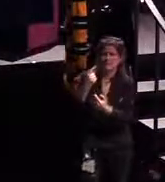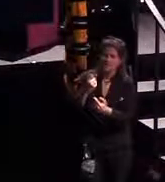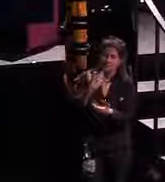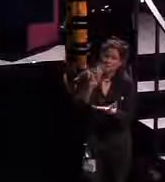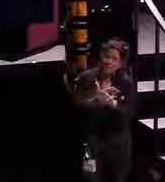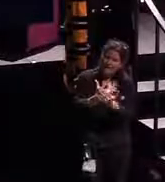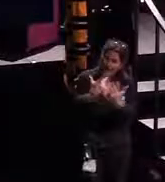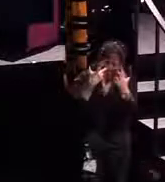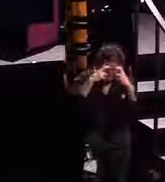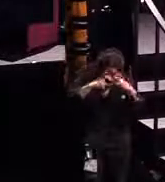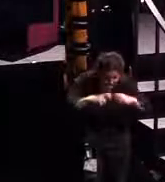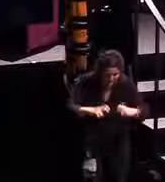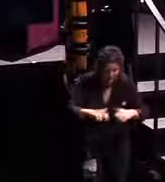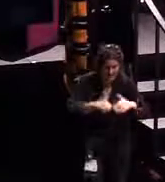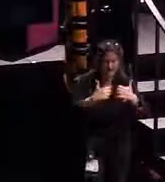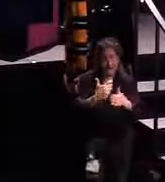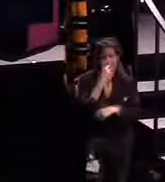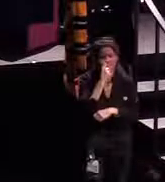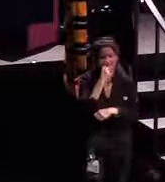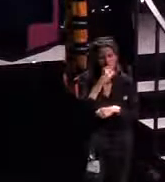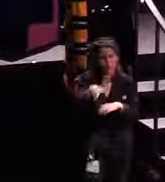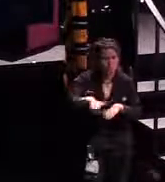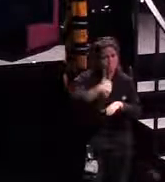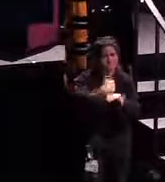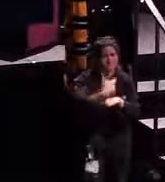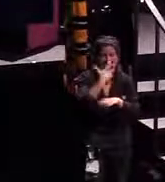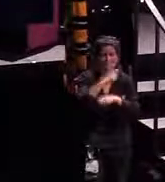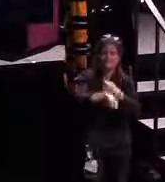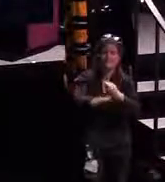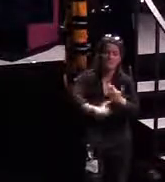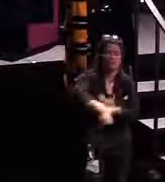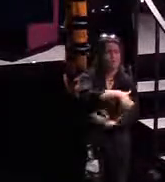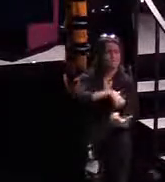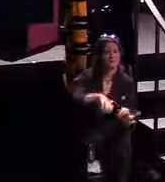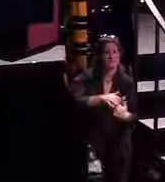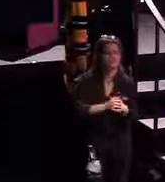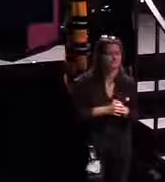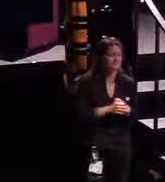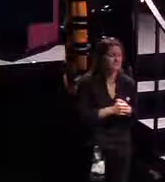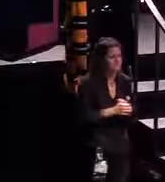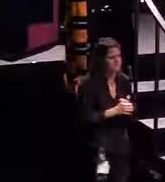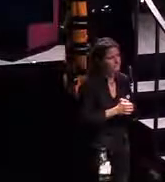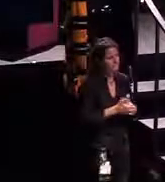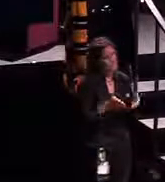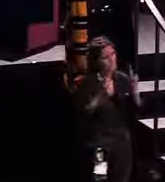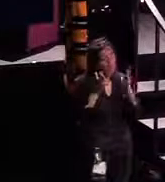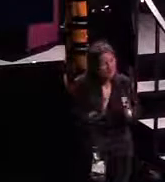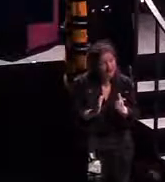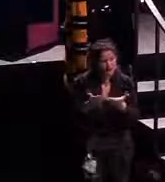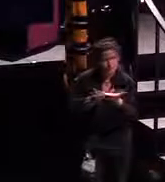capacity to implement them can be much more complex. Sausage, we need to talk,